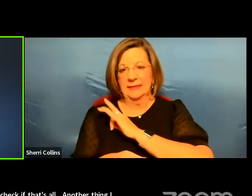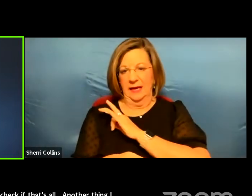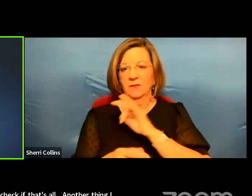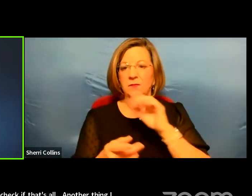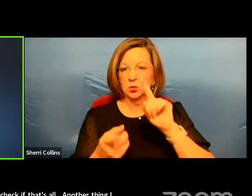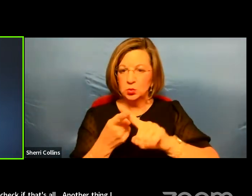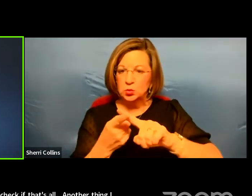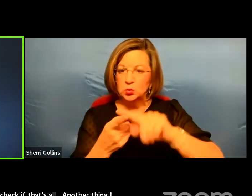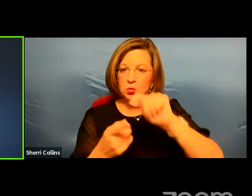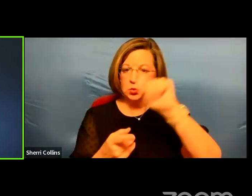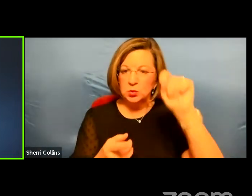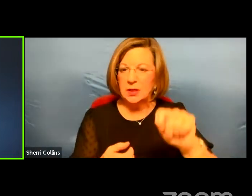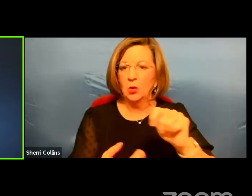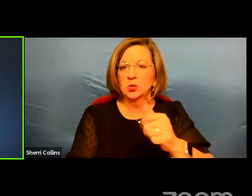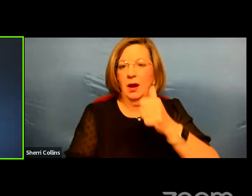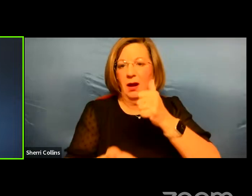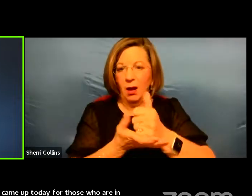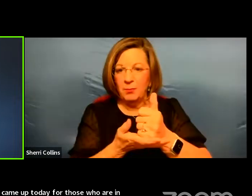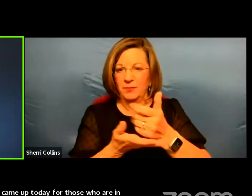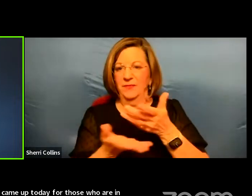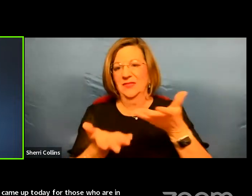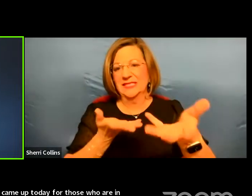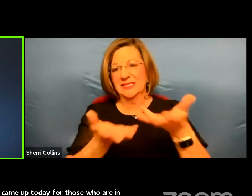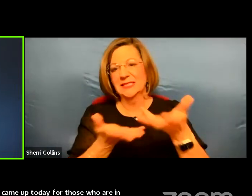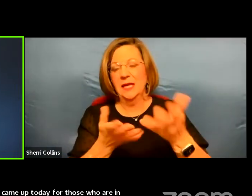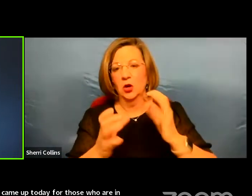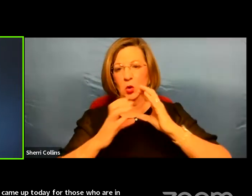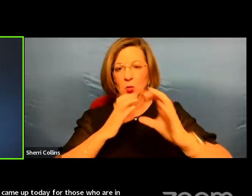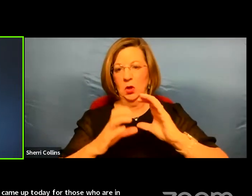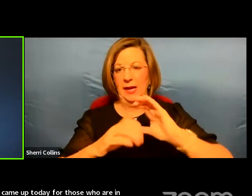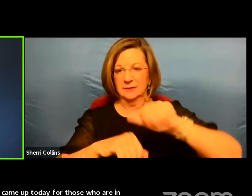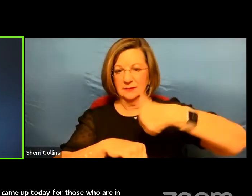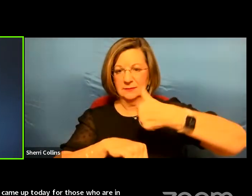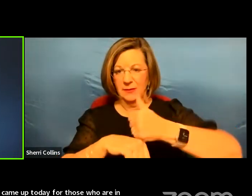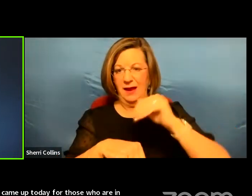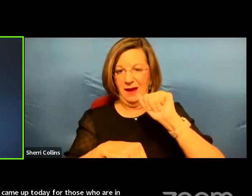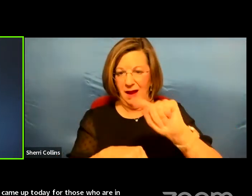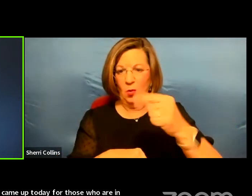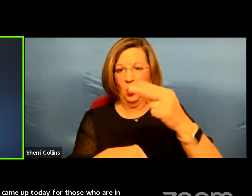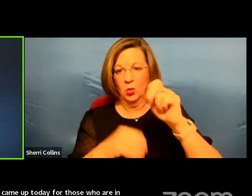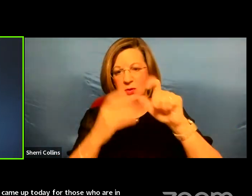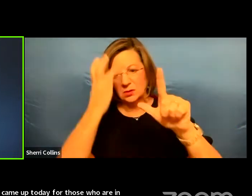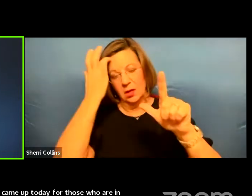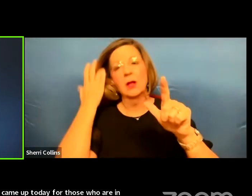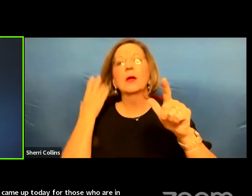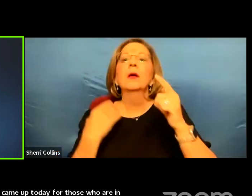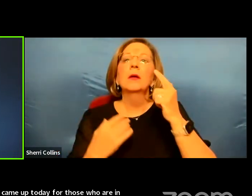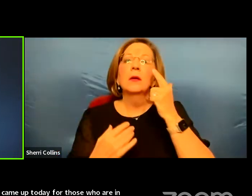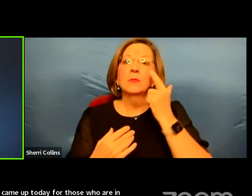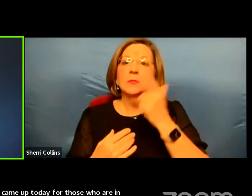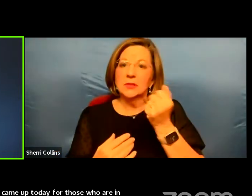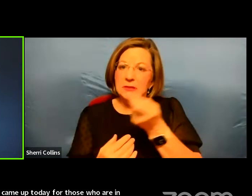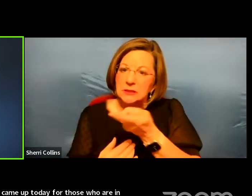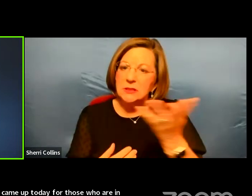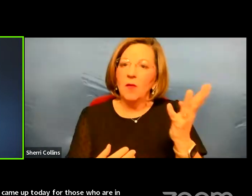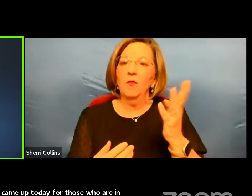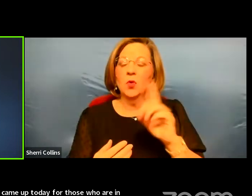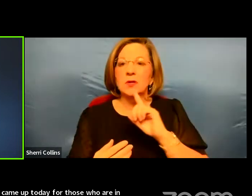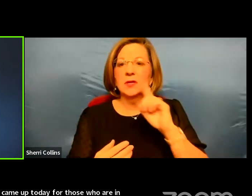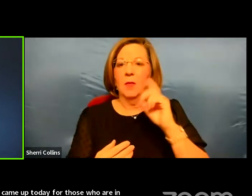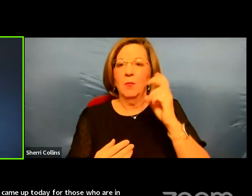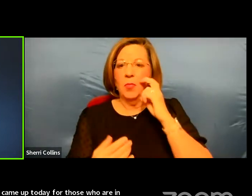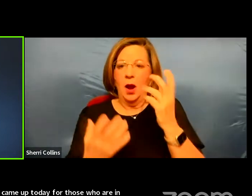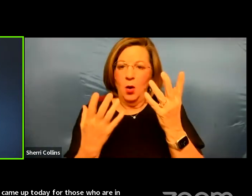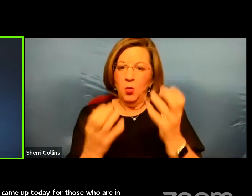and why we need to send staff to Tucson to help facilitate communication at the